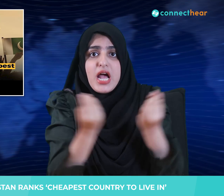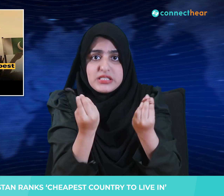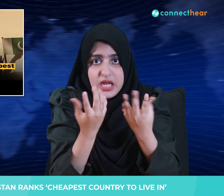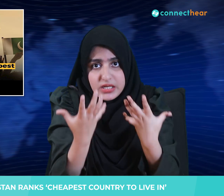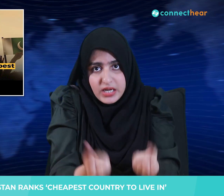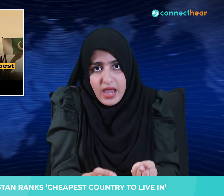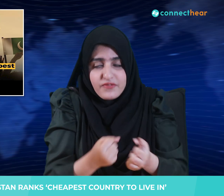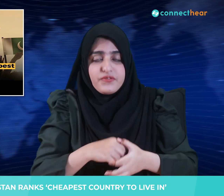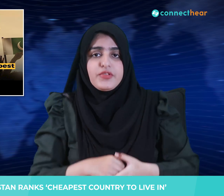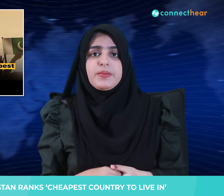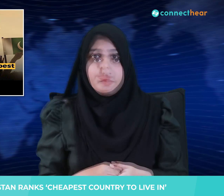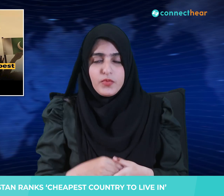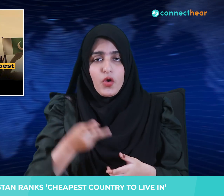and cheapest in the world.